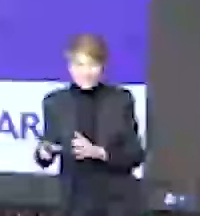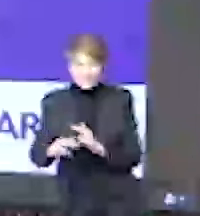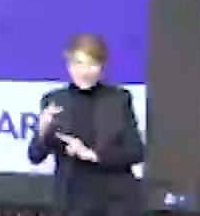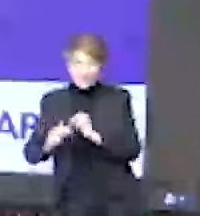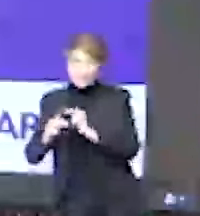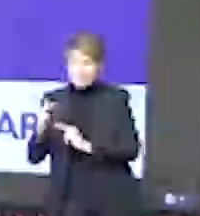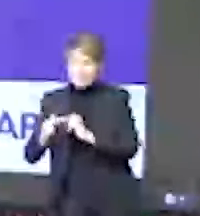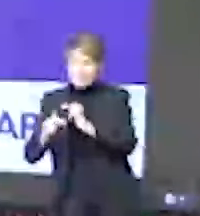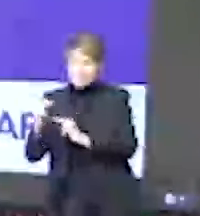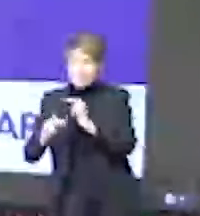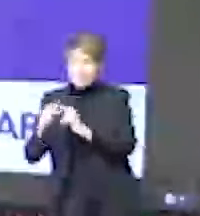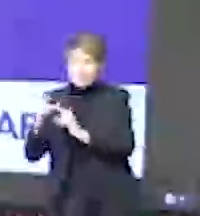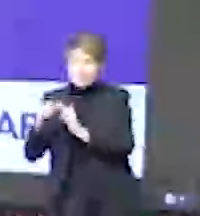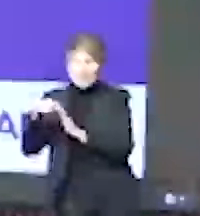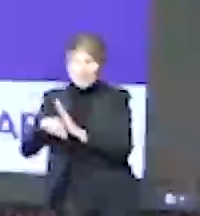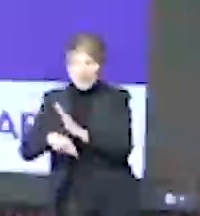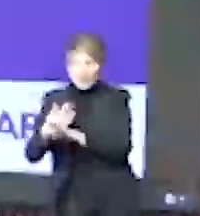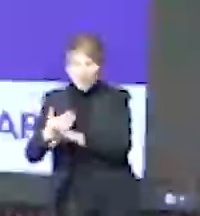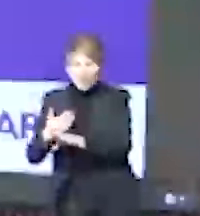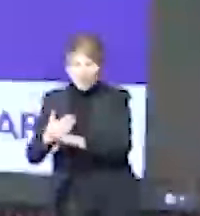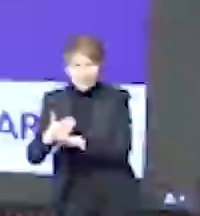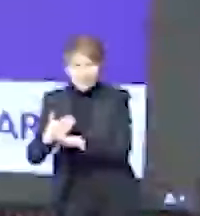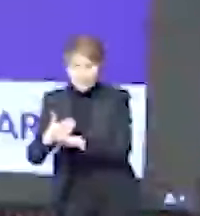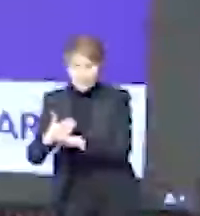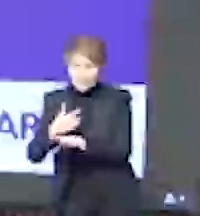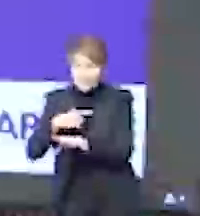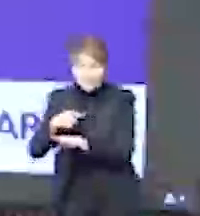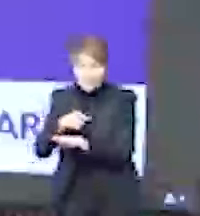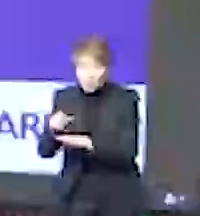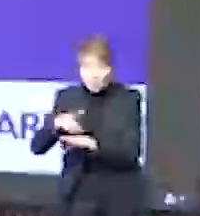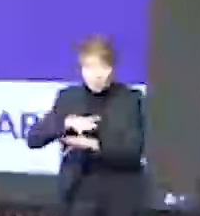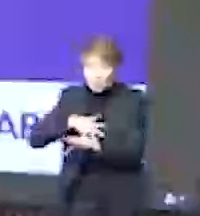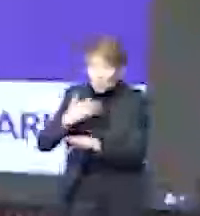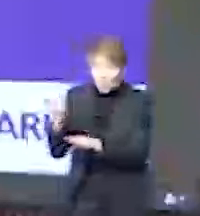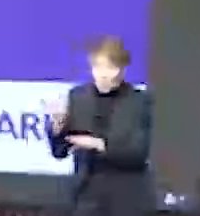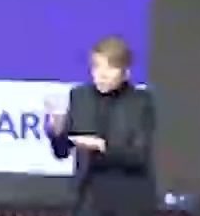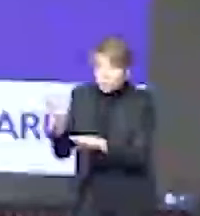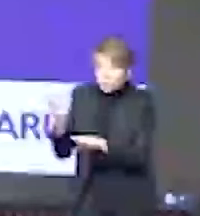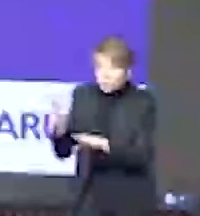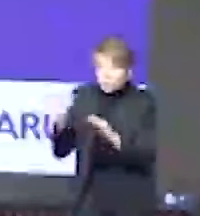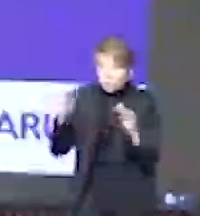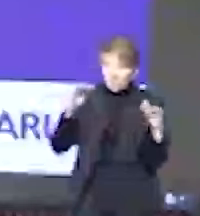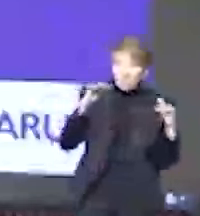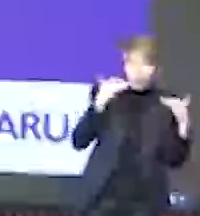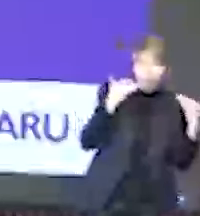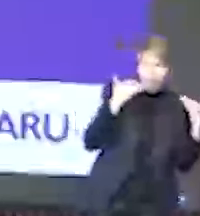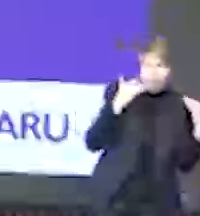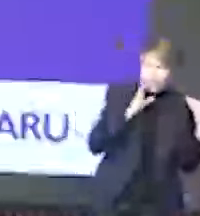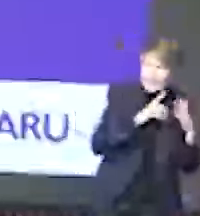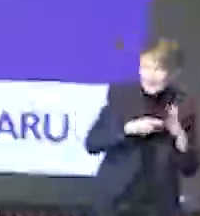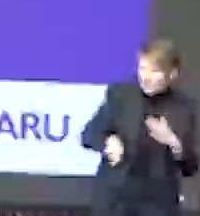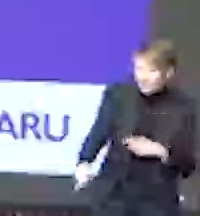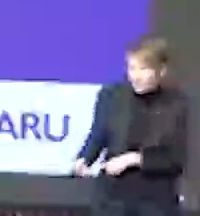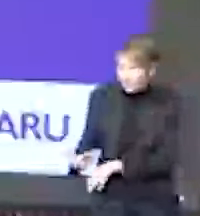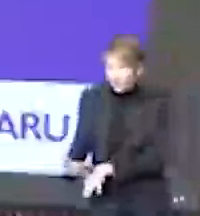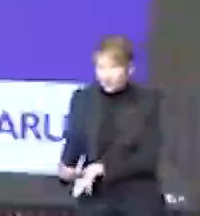development detailed work, because you don't want something attention-grabbing to distract from the good work that the